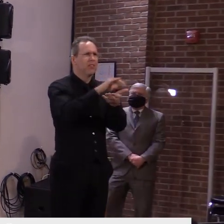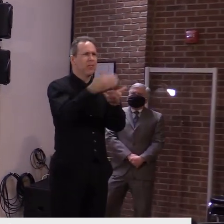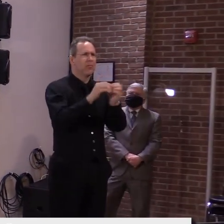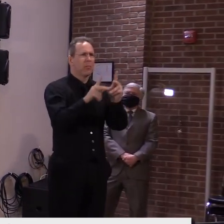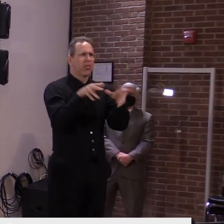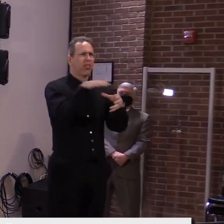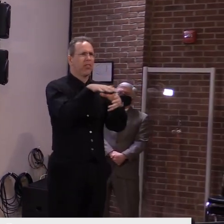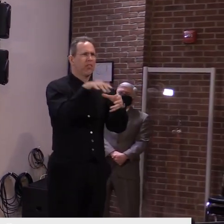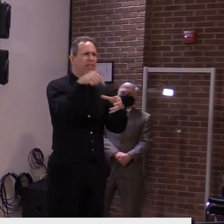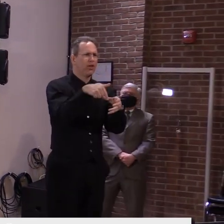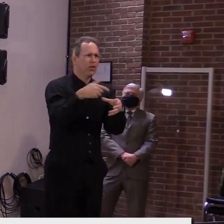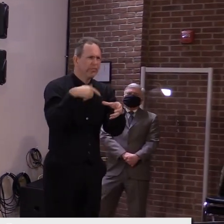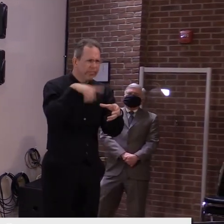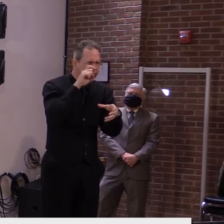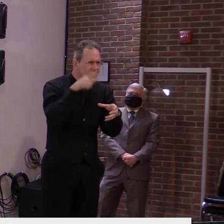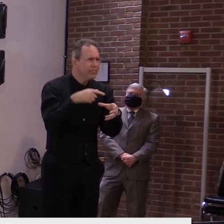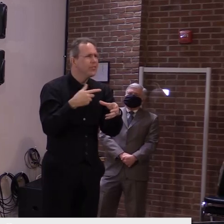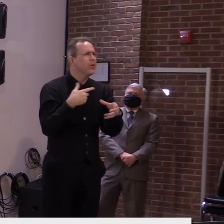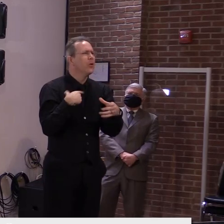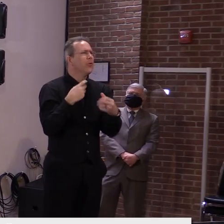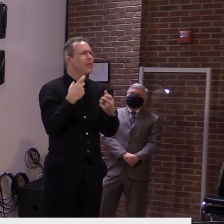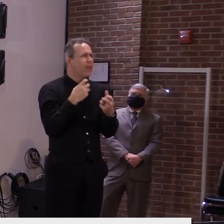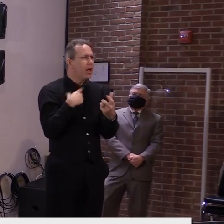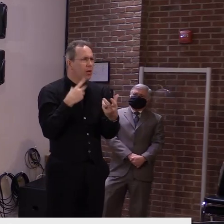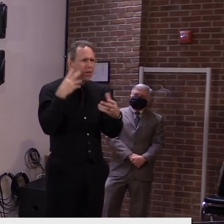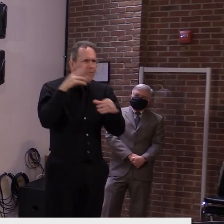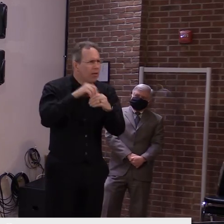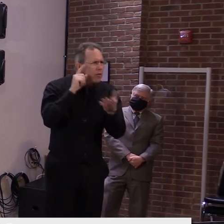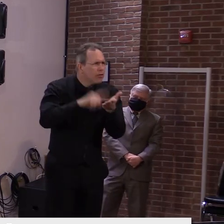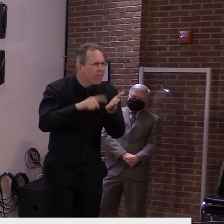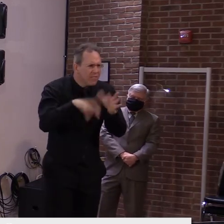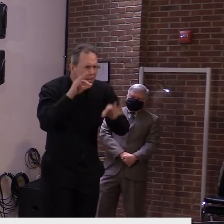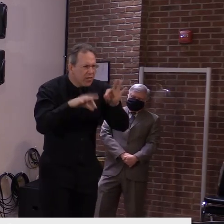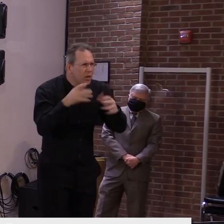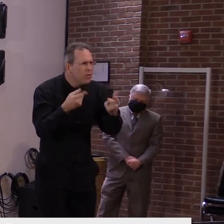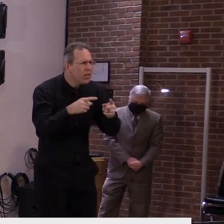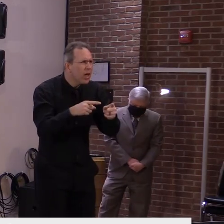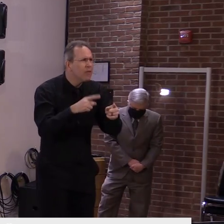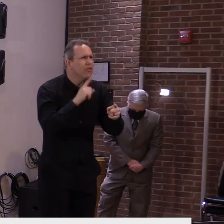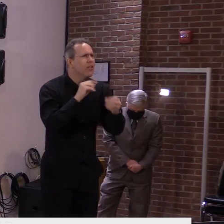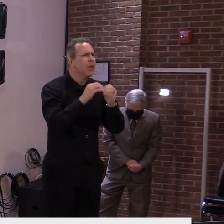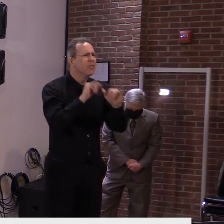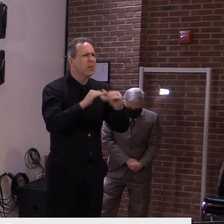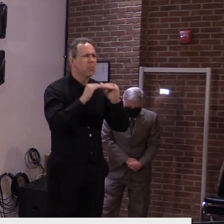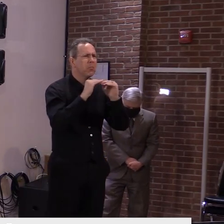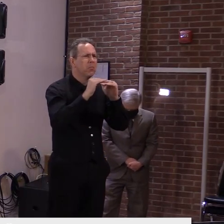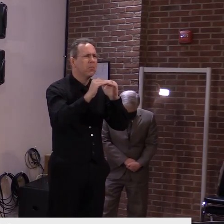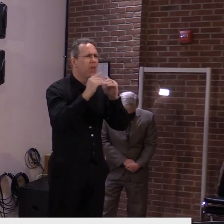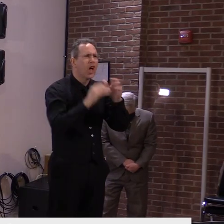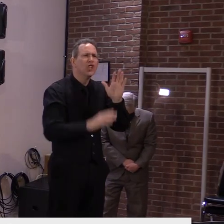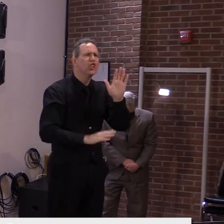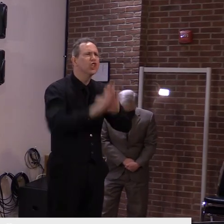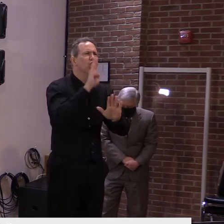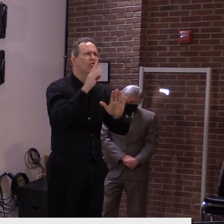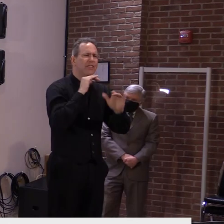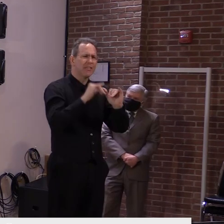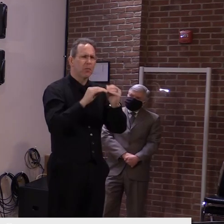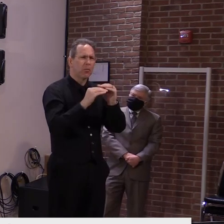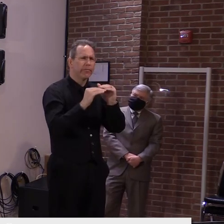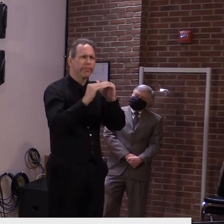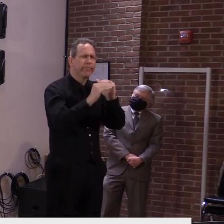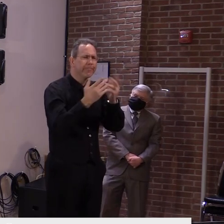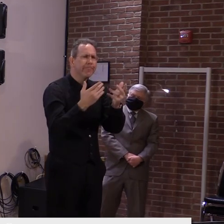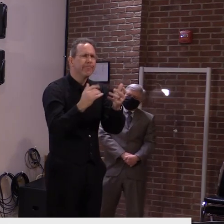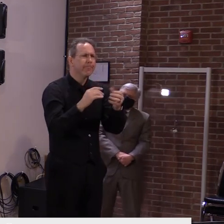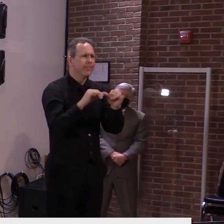off. So just putting our intense scrutiny on it, it's amazing how the